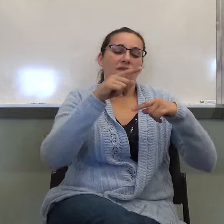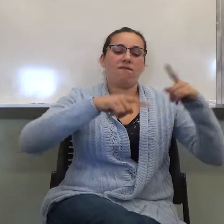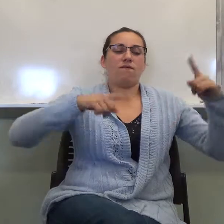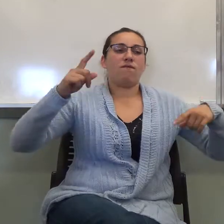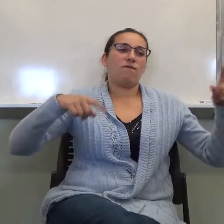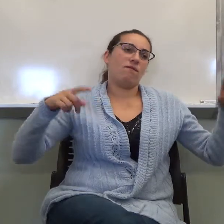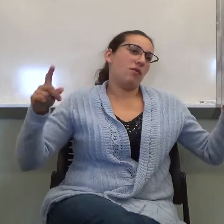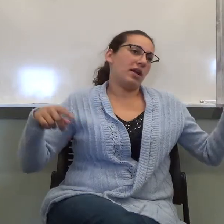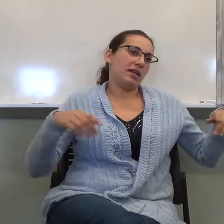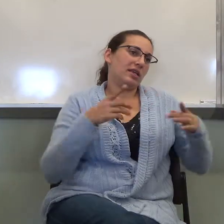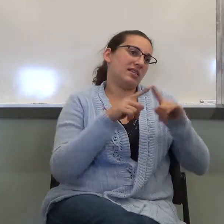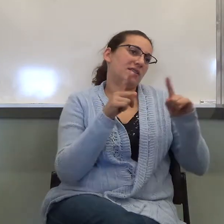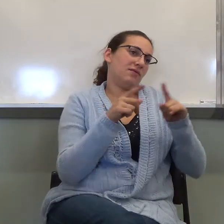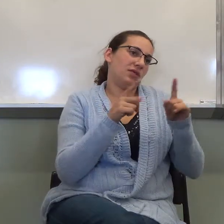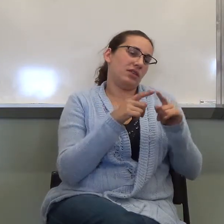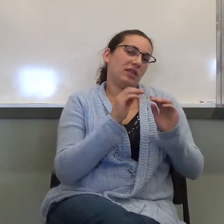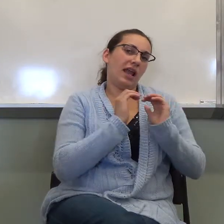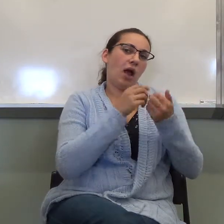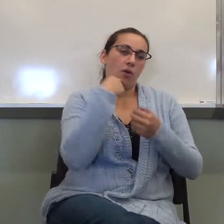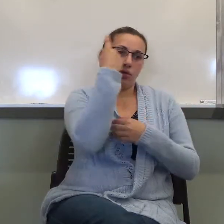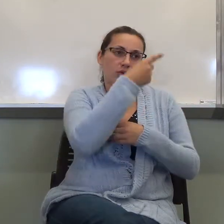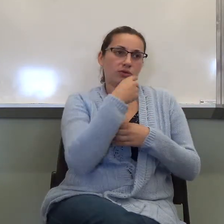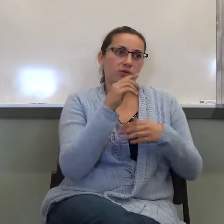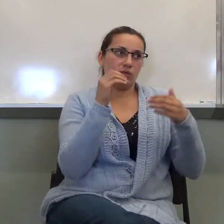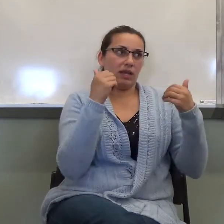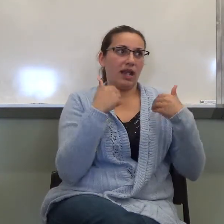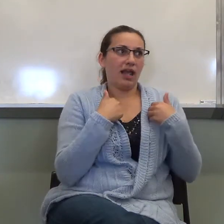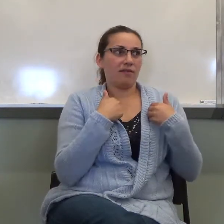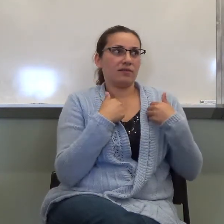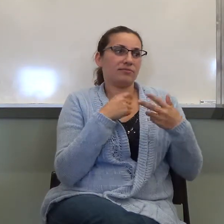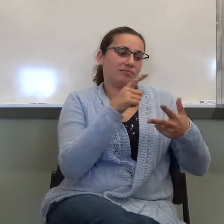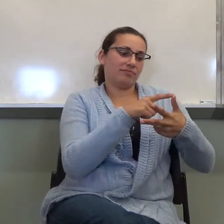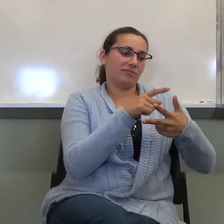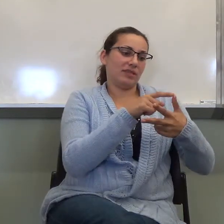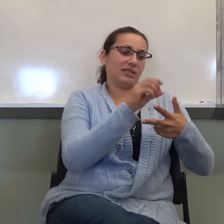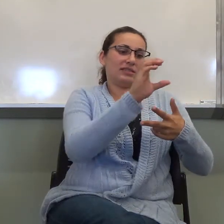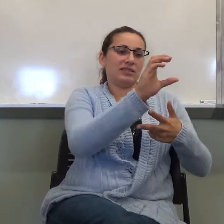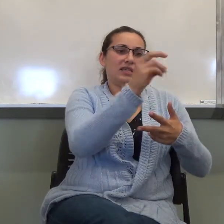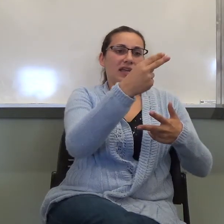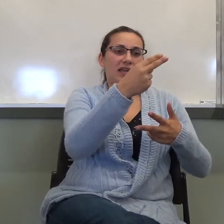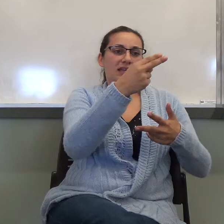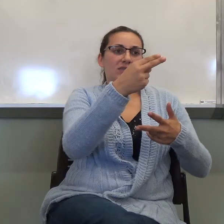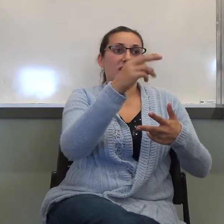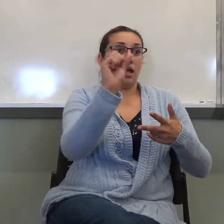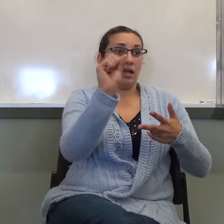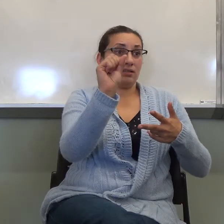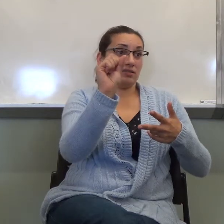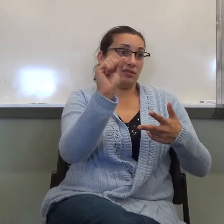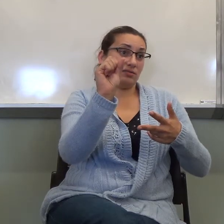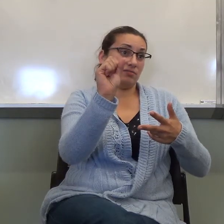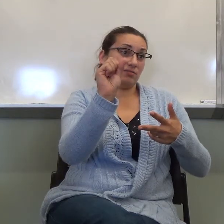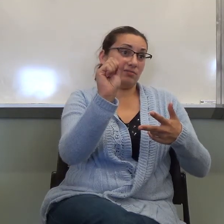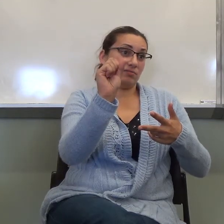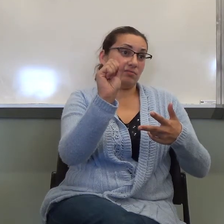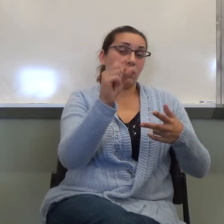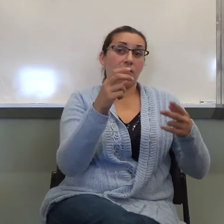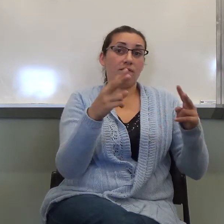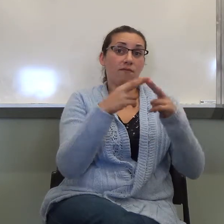have CHS, some calculators, that's change sign. A very common one,